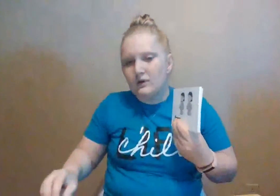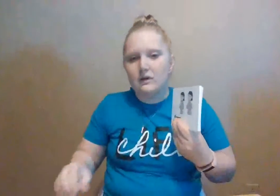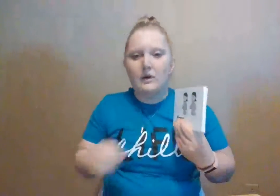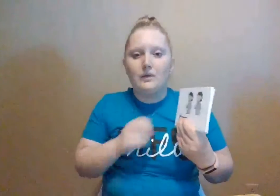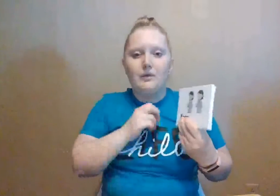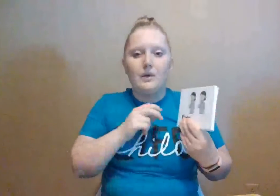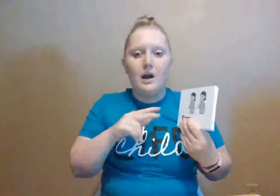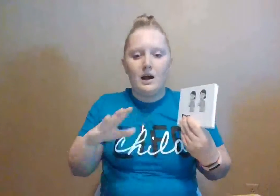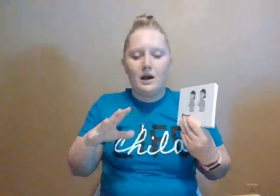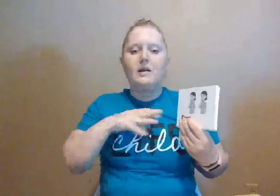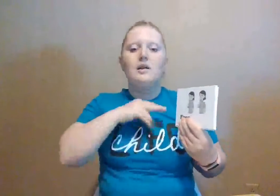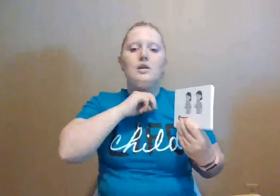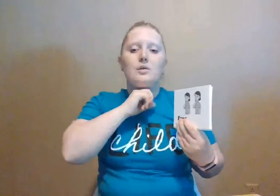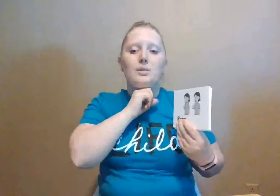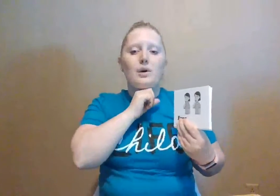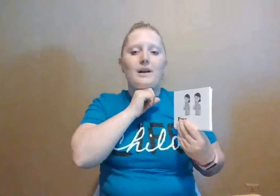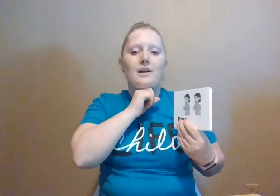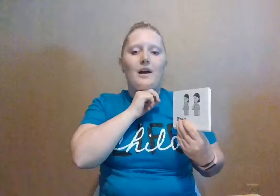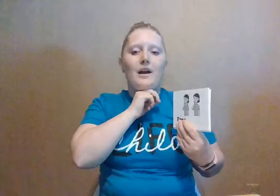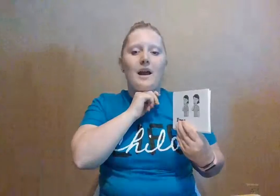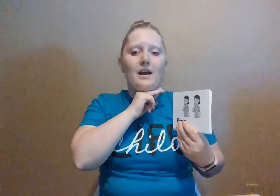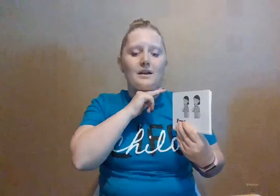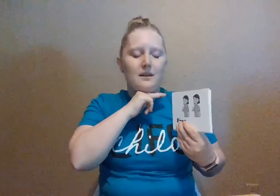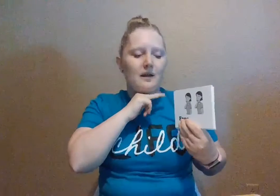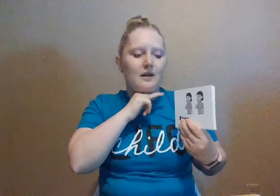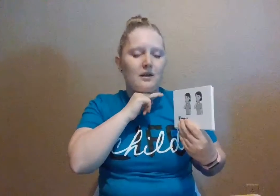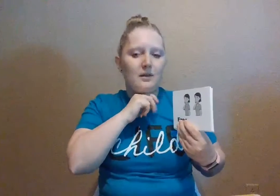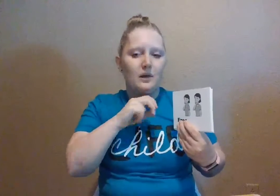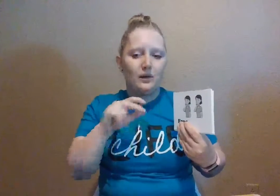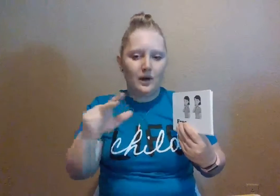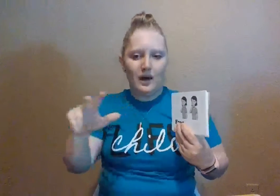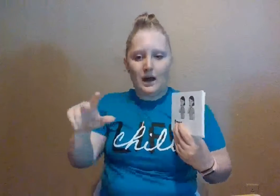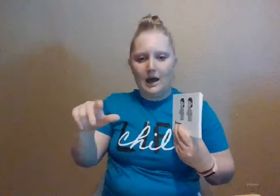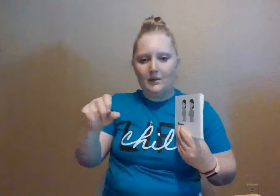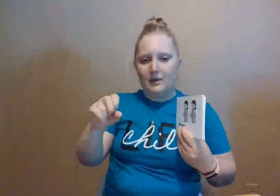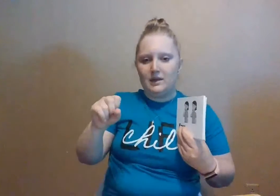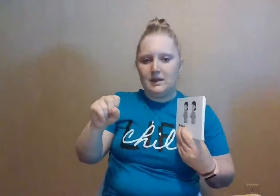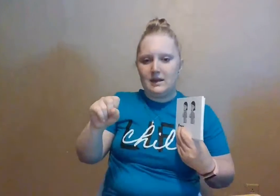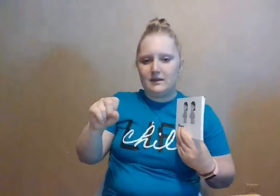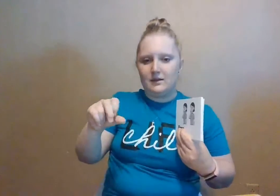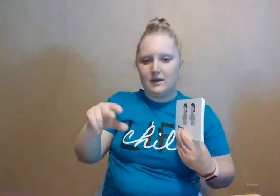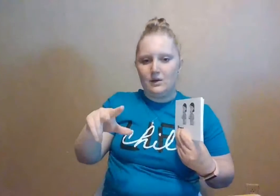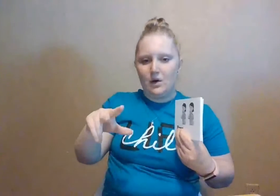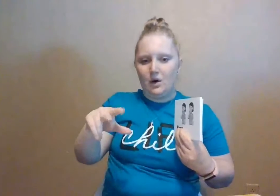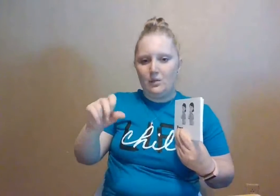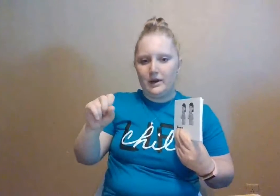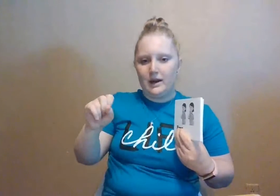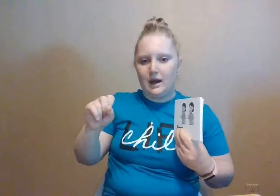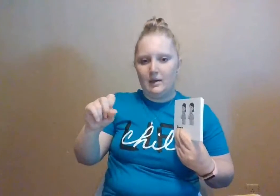So frog, you put your hand under your throat, and with these three, you open up.